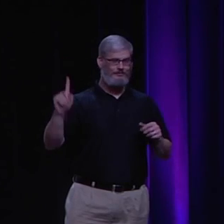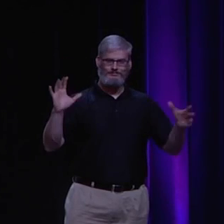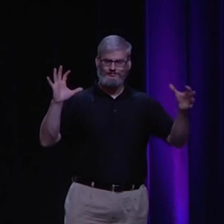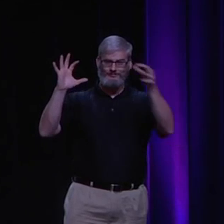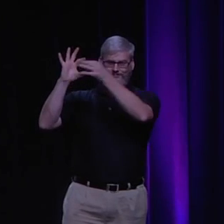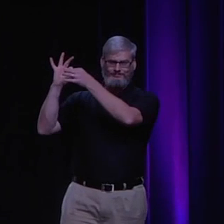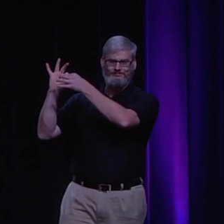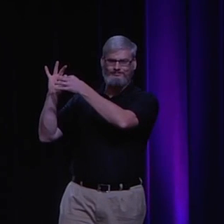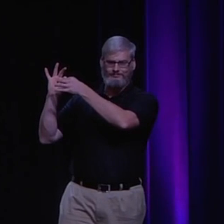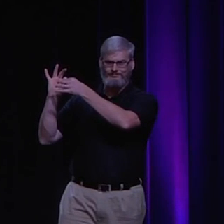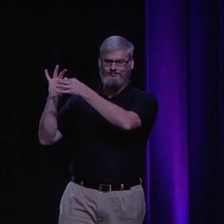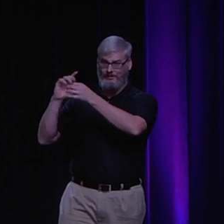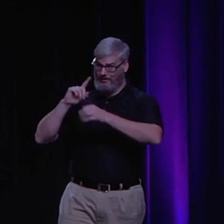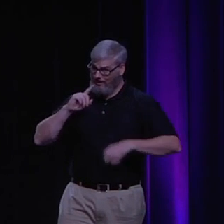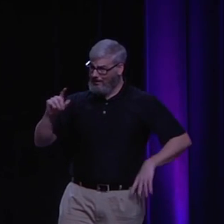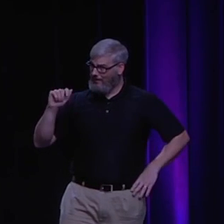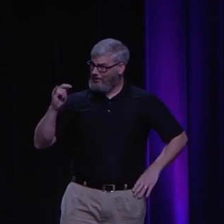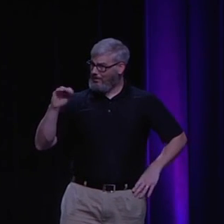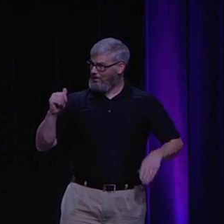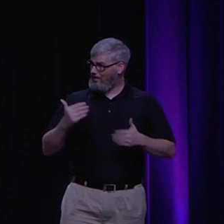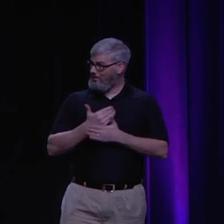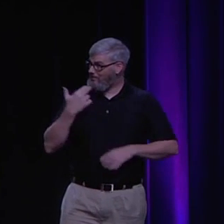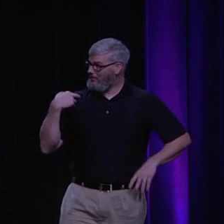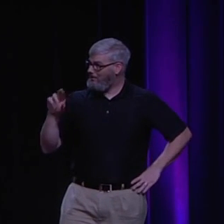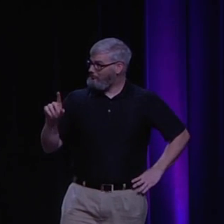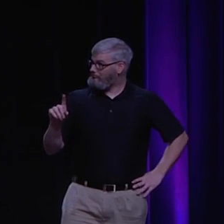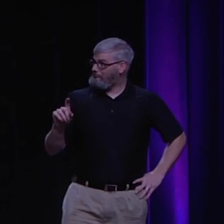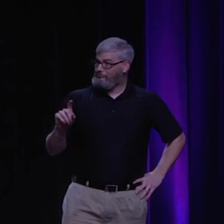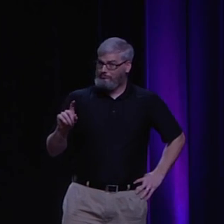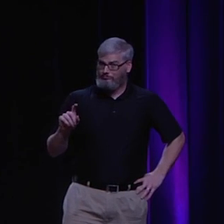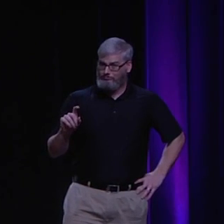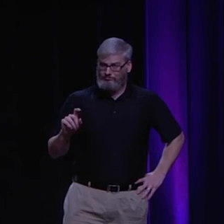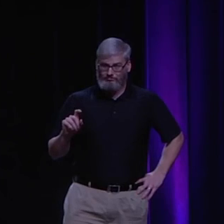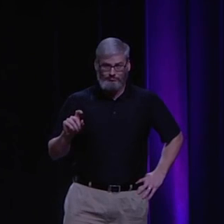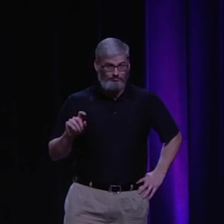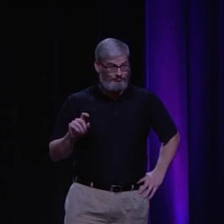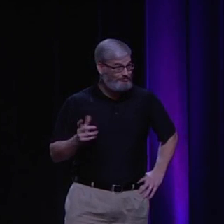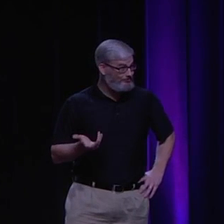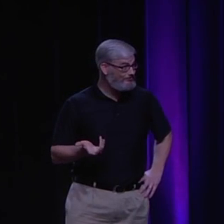And so I'm trying to connect these three topics. Is atheism a new religion?